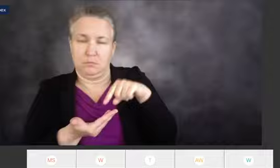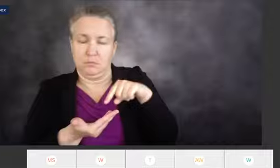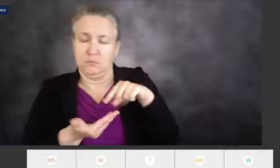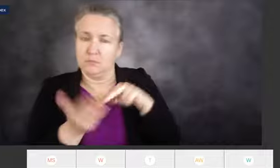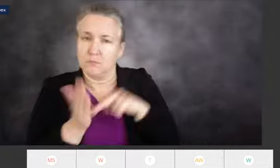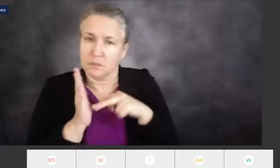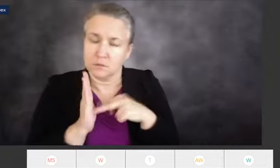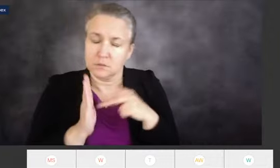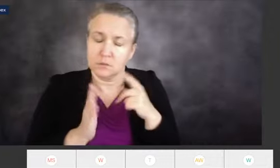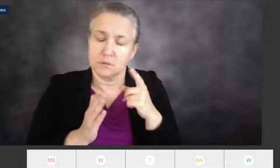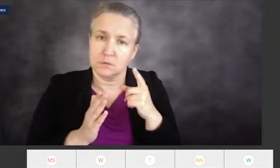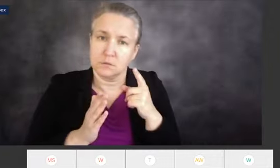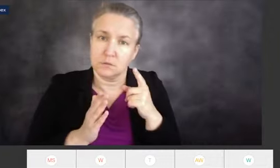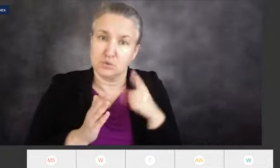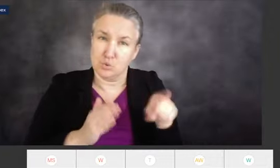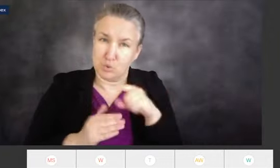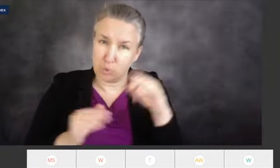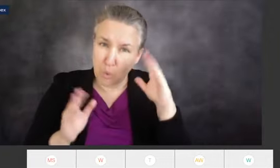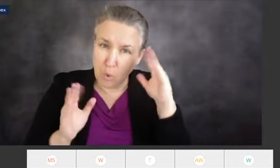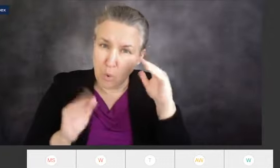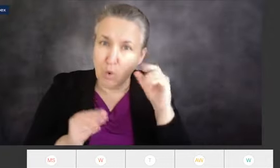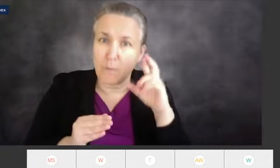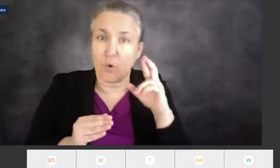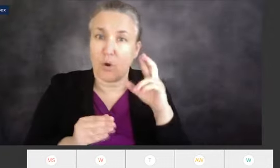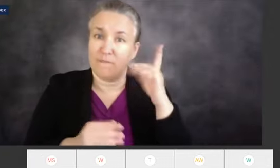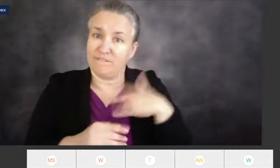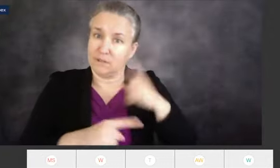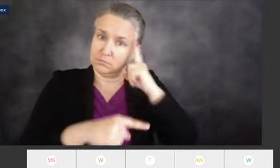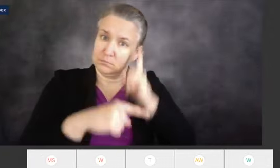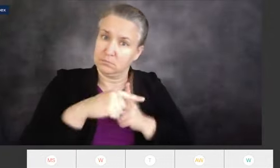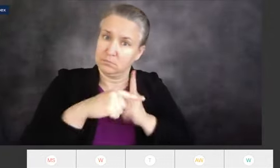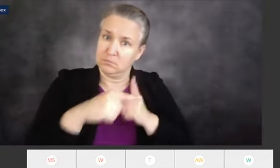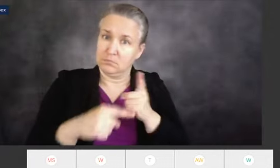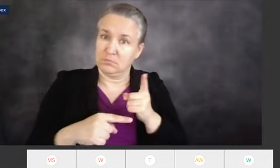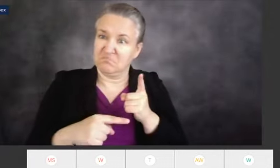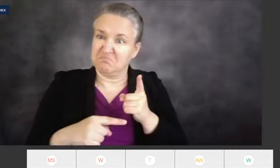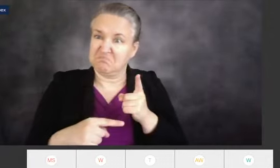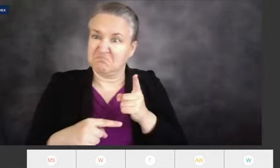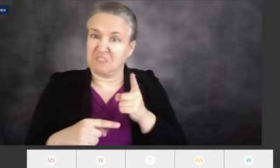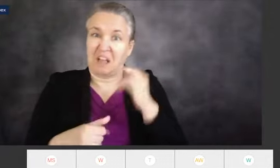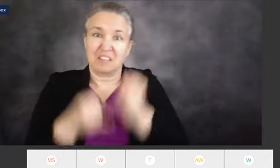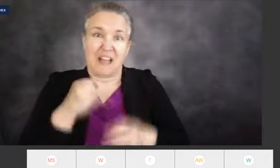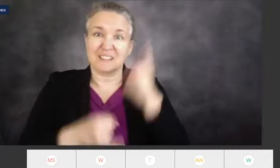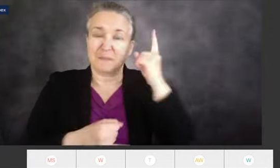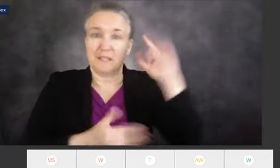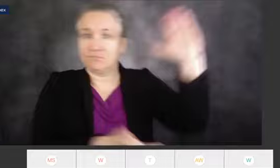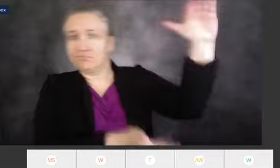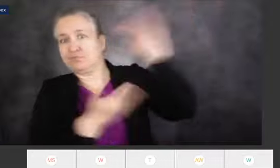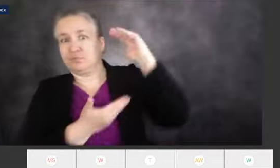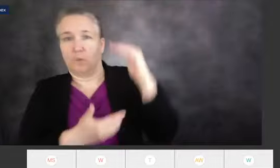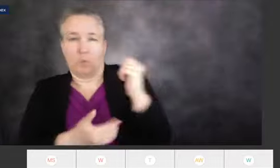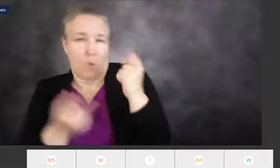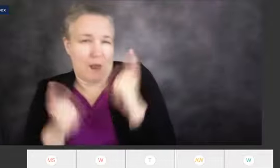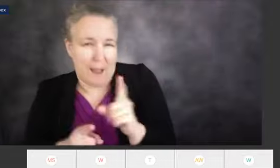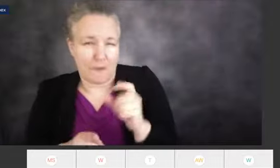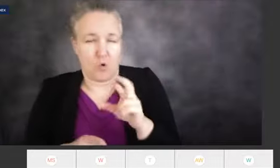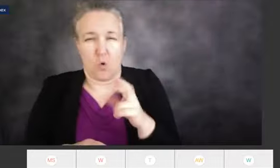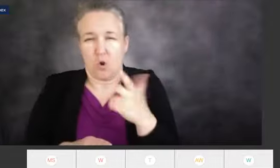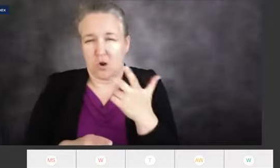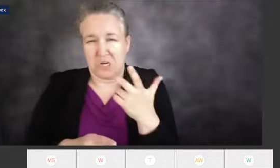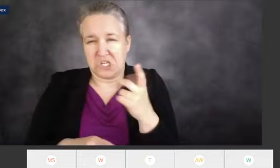there a hope or optimism that you don't get that last minute crush, or is it too early to say that?